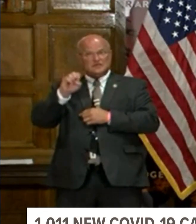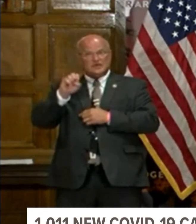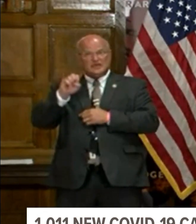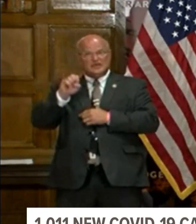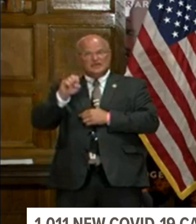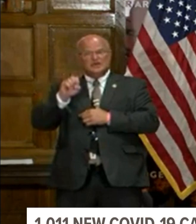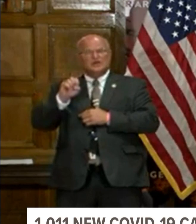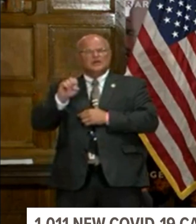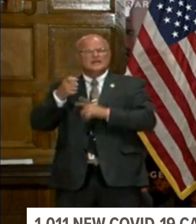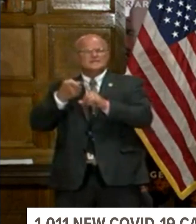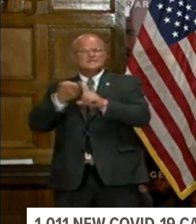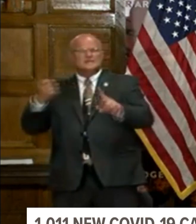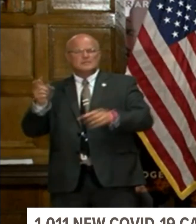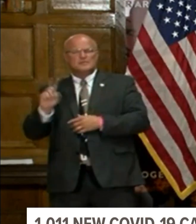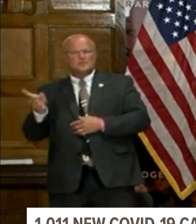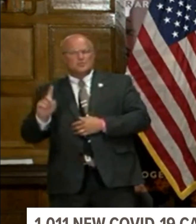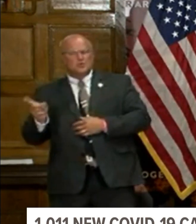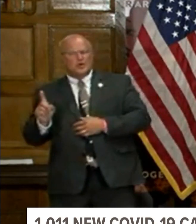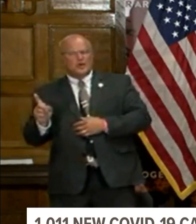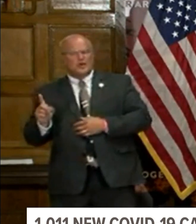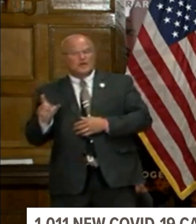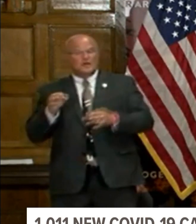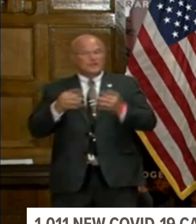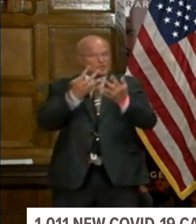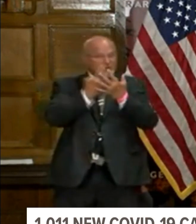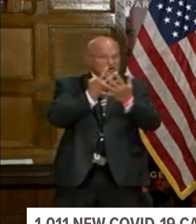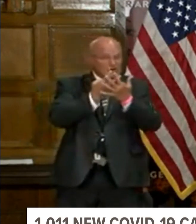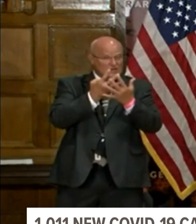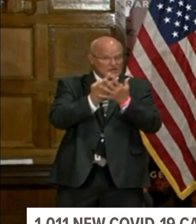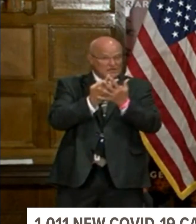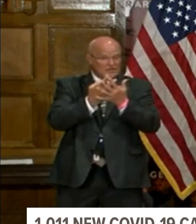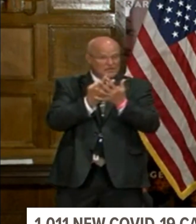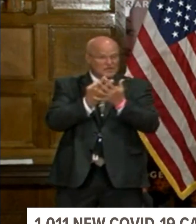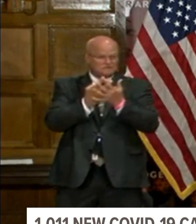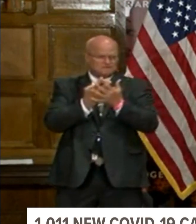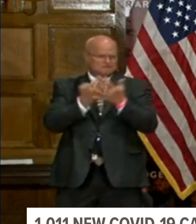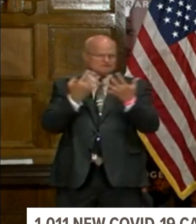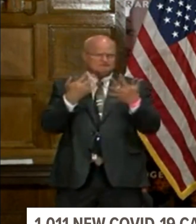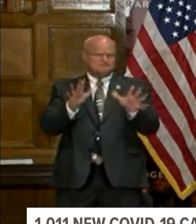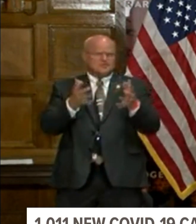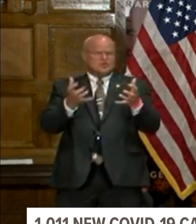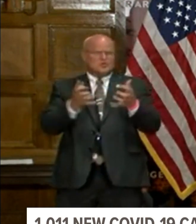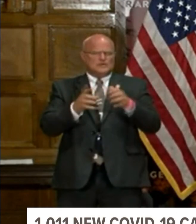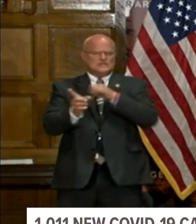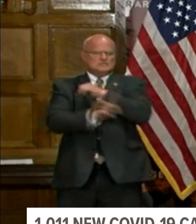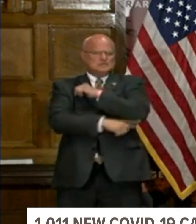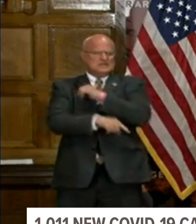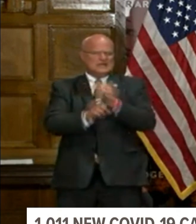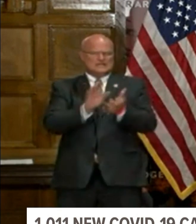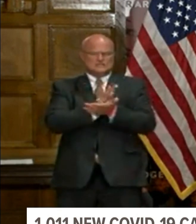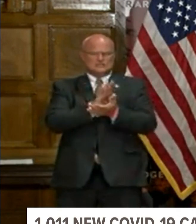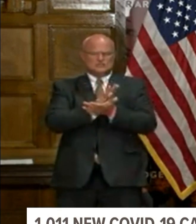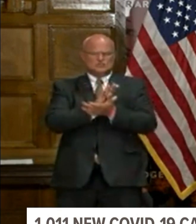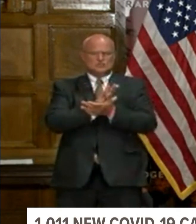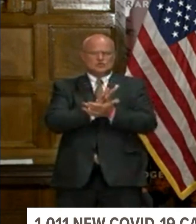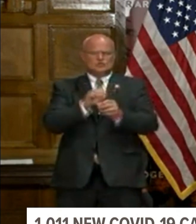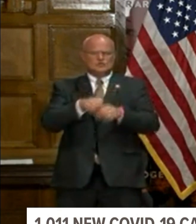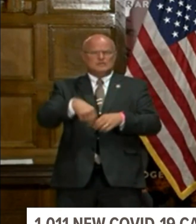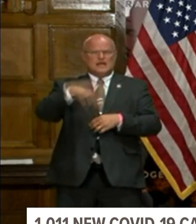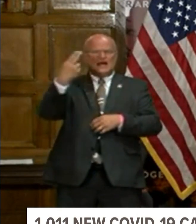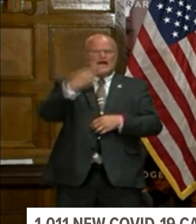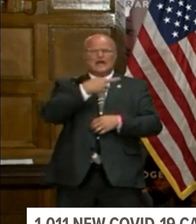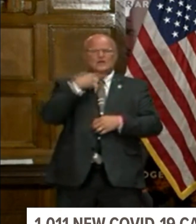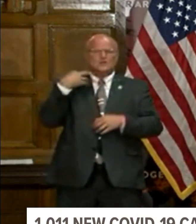look at where that's coming from. If it's coming from the correctional facilities, well, I don't know that you would want to penalize a school and put them in a